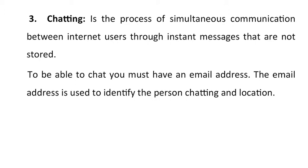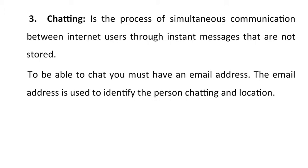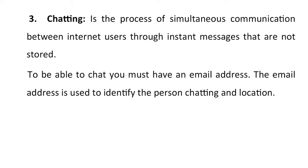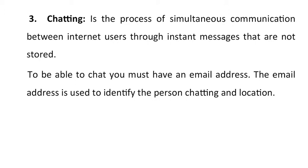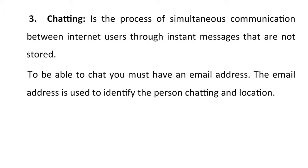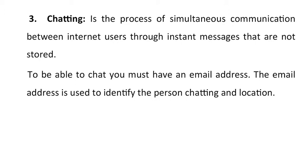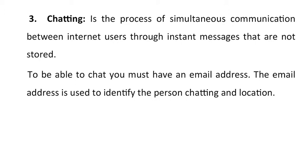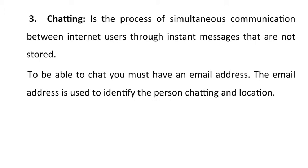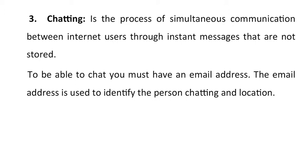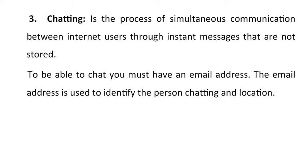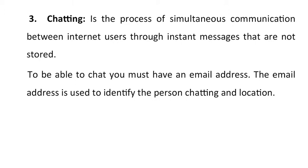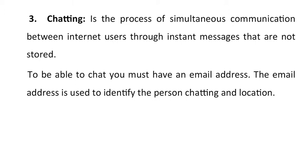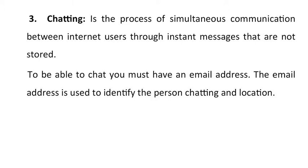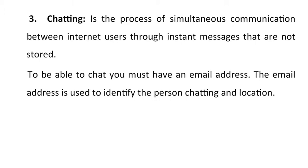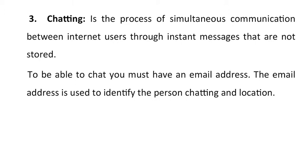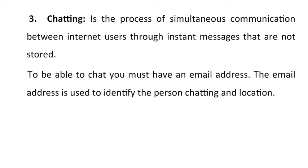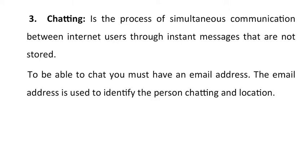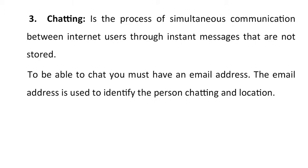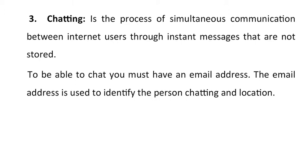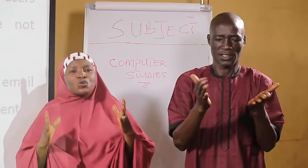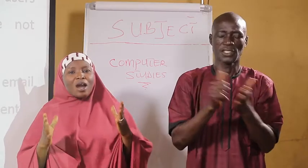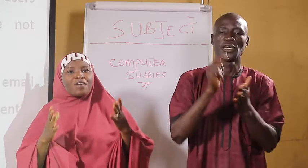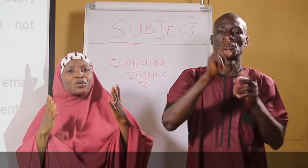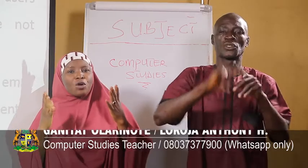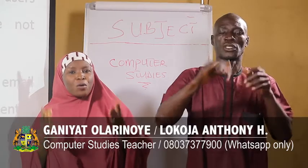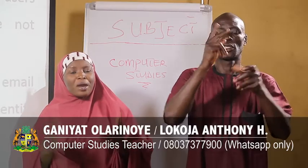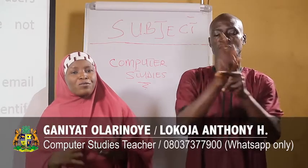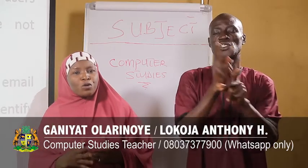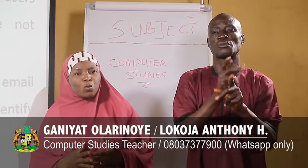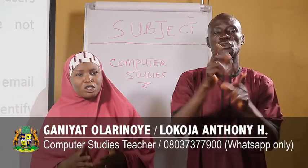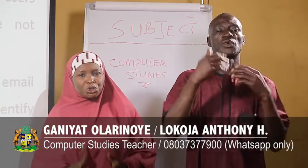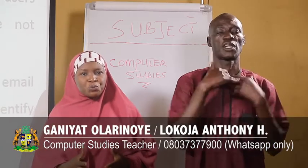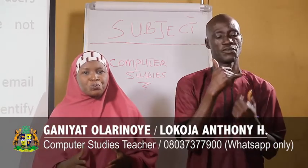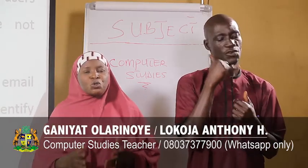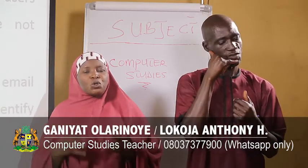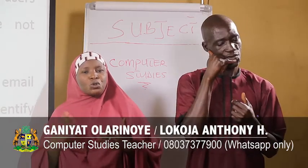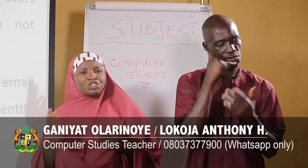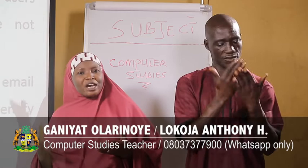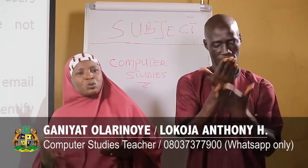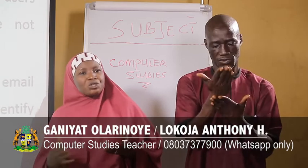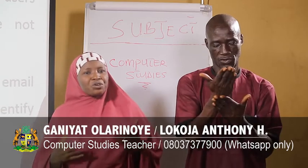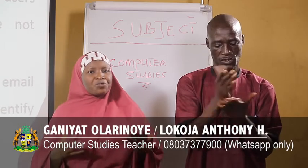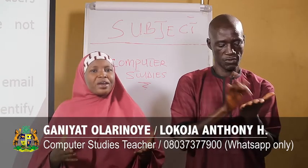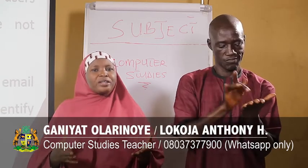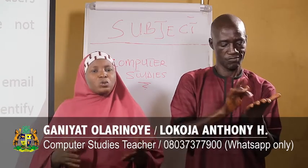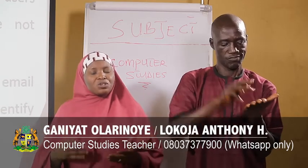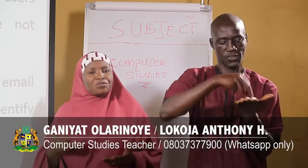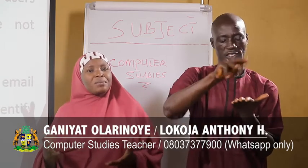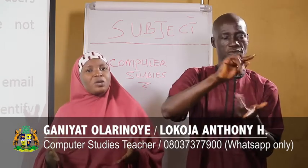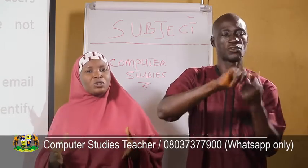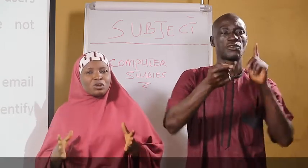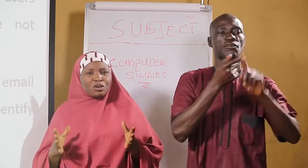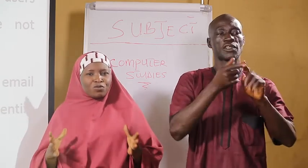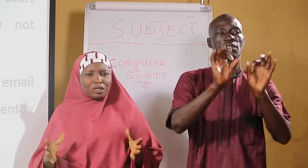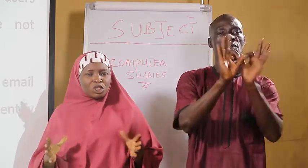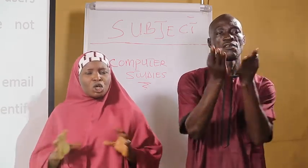through instant messages that are not stored. You have your mobile phone with you, you chat with your friends, with your